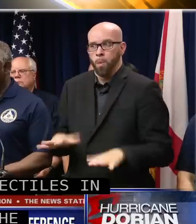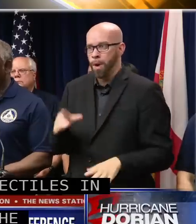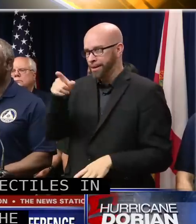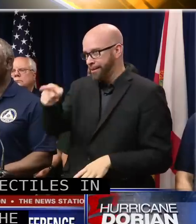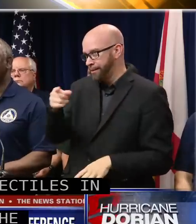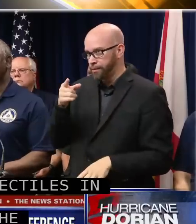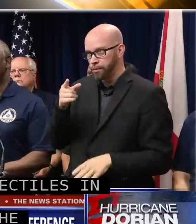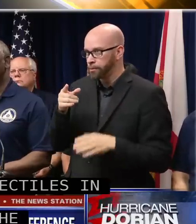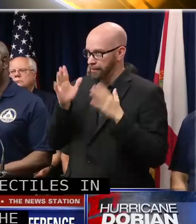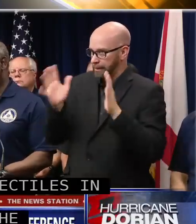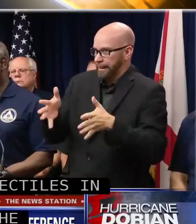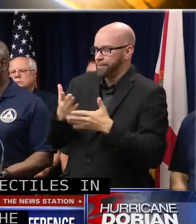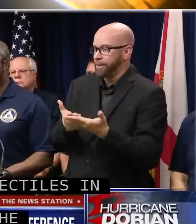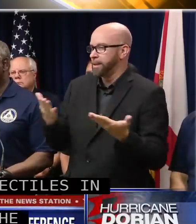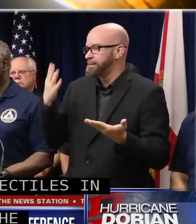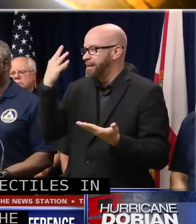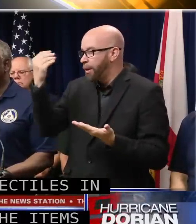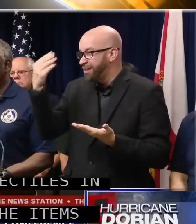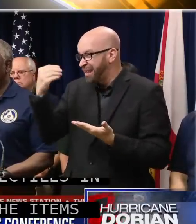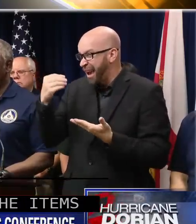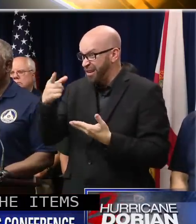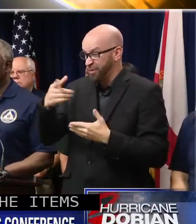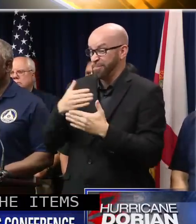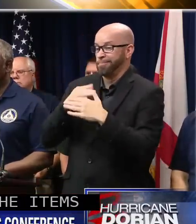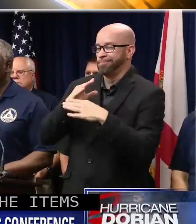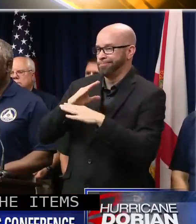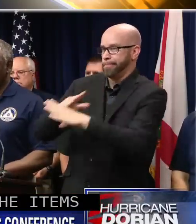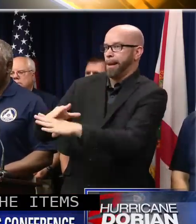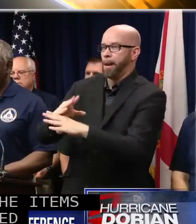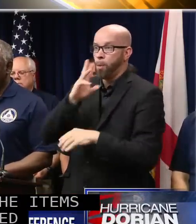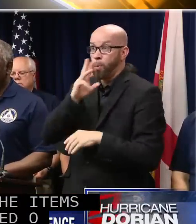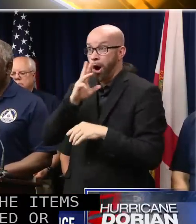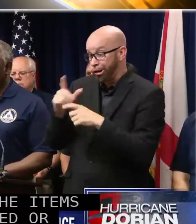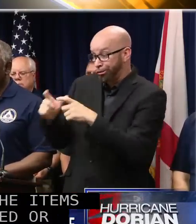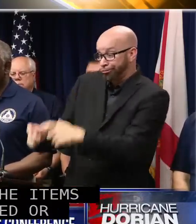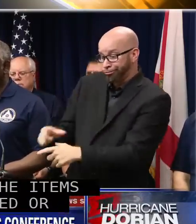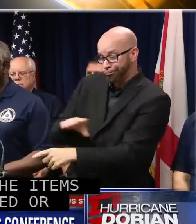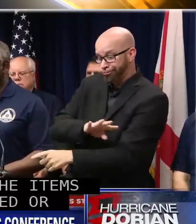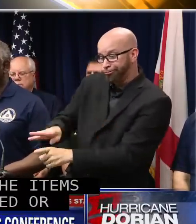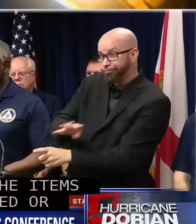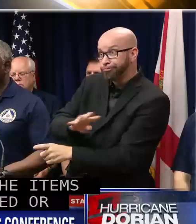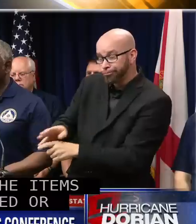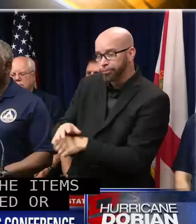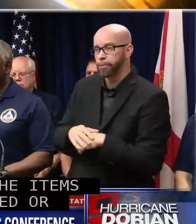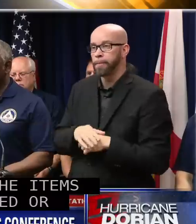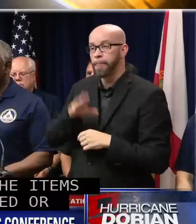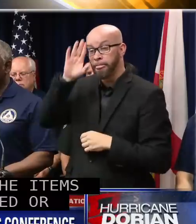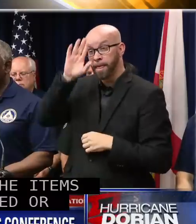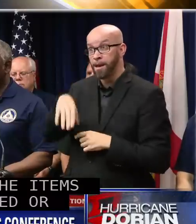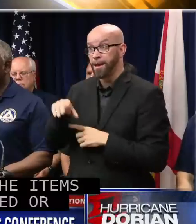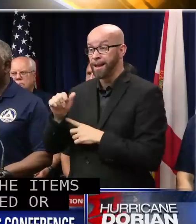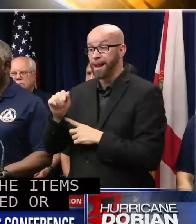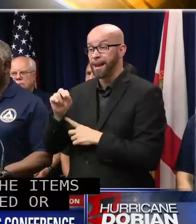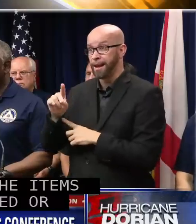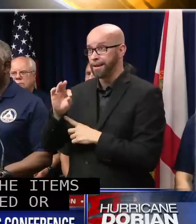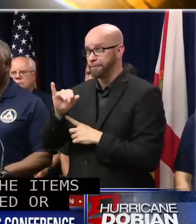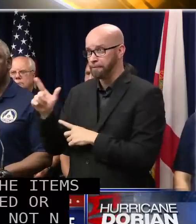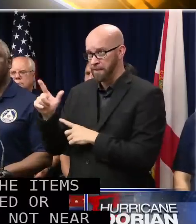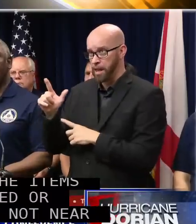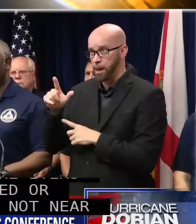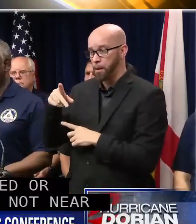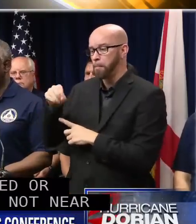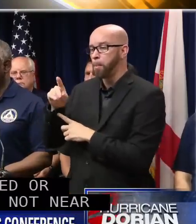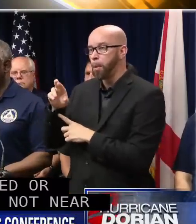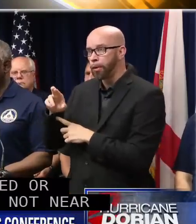it could possibly block storm drains. The landfill and the Port of Transfer Station will be open today